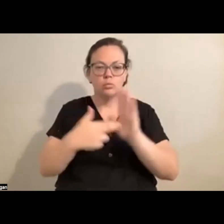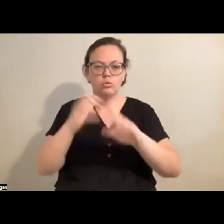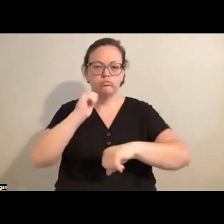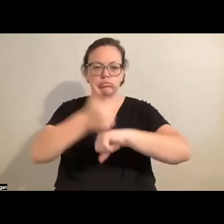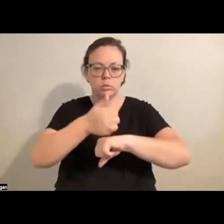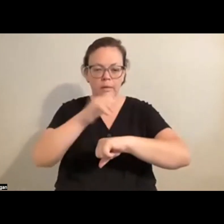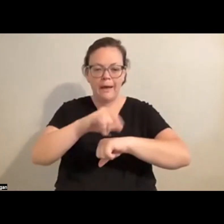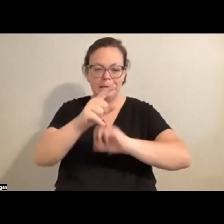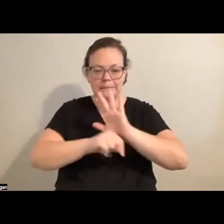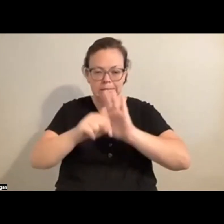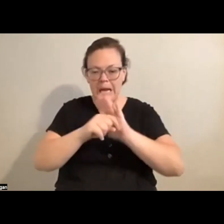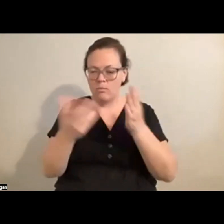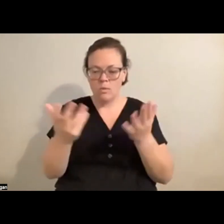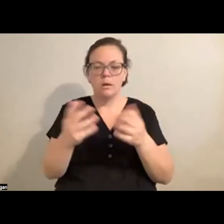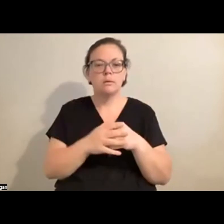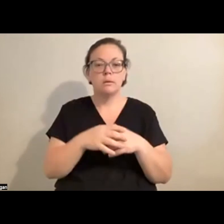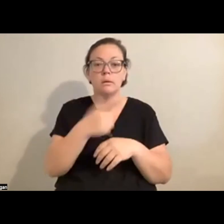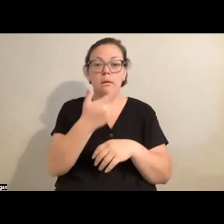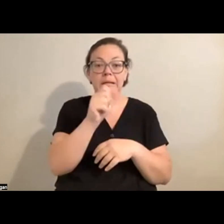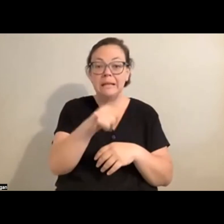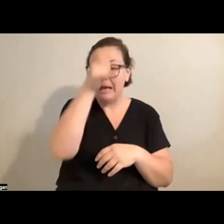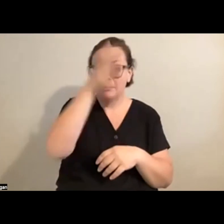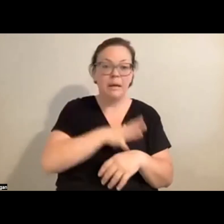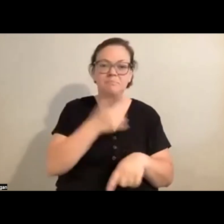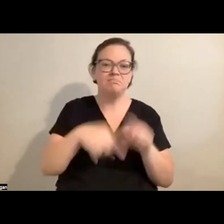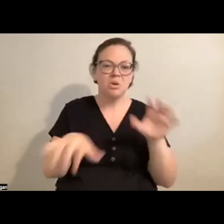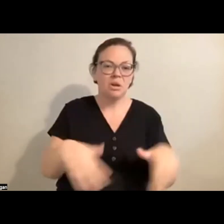time? Gay men couldn't get married.